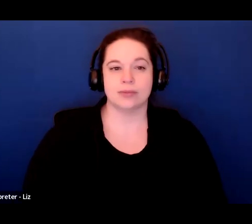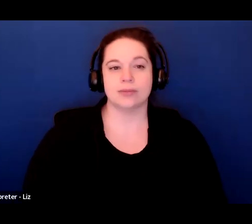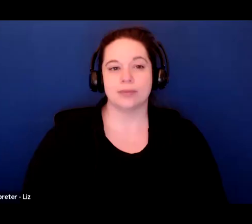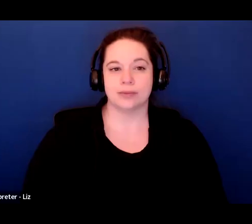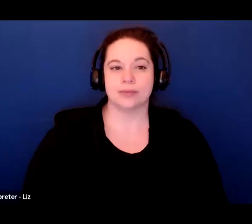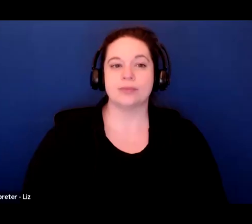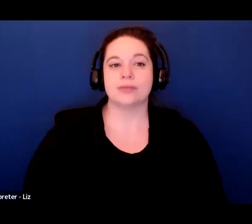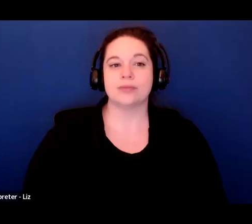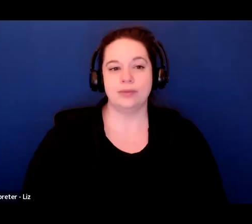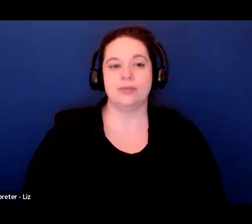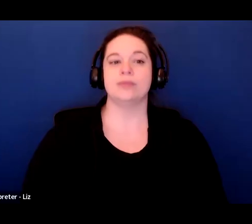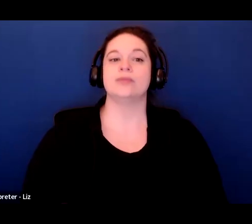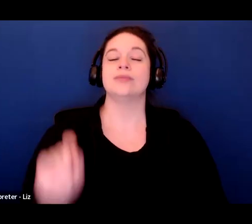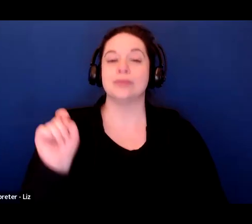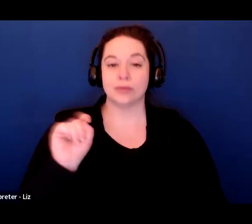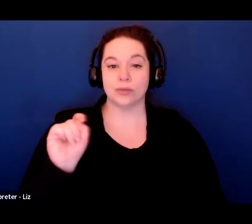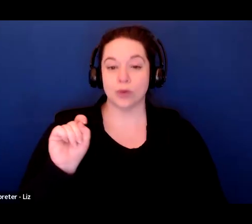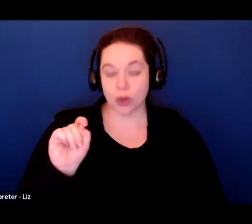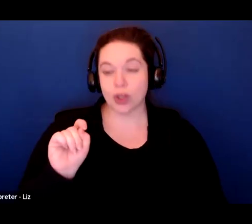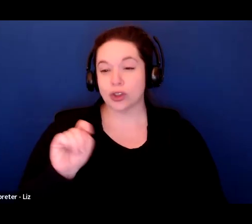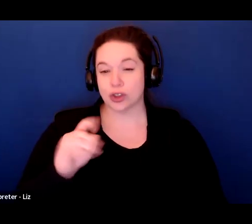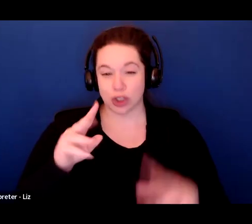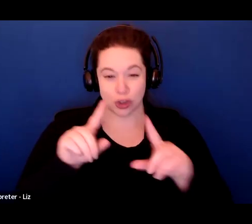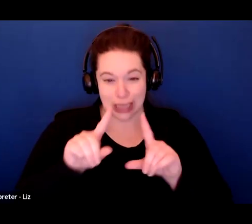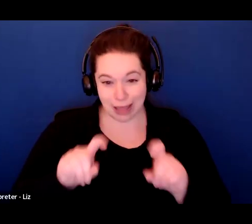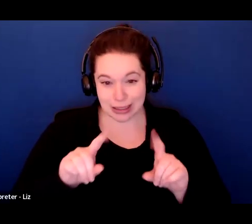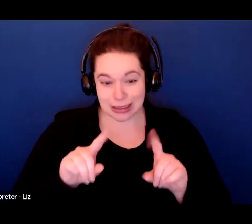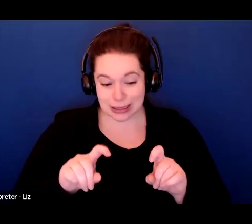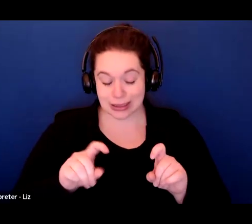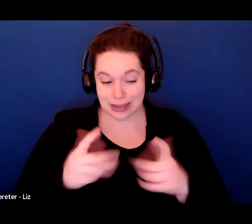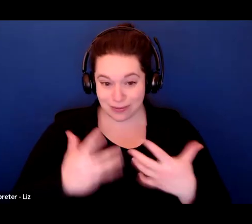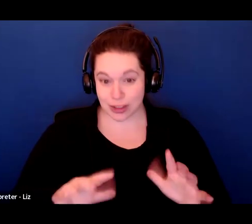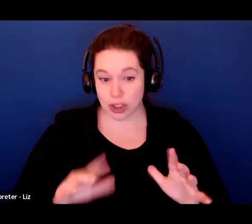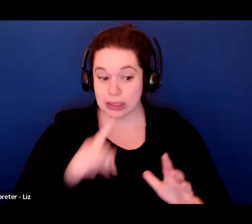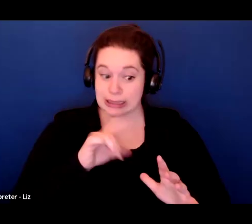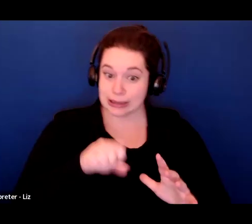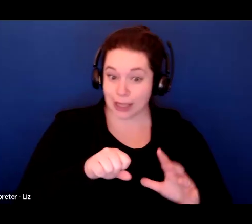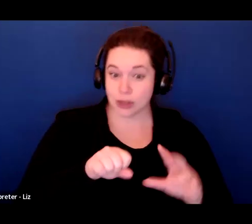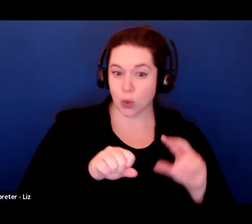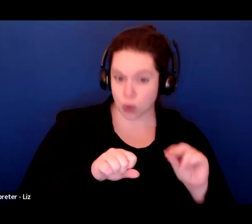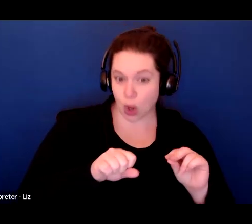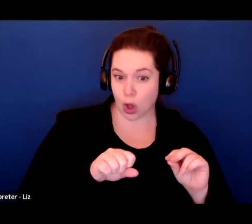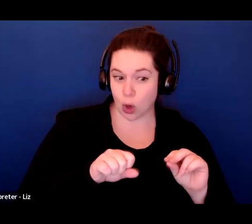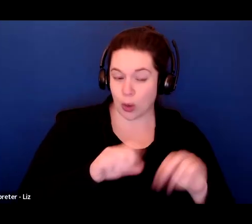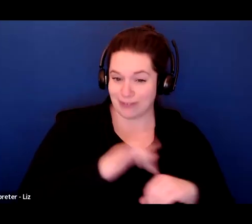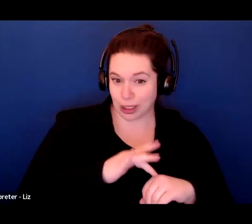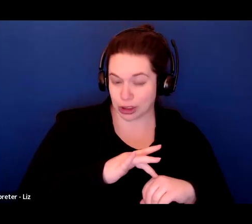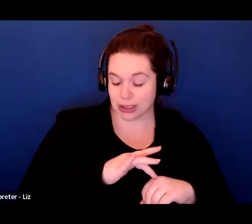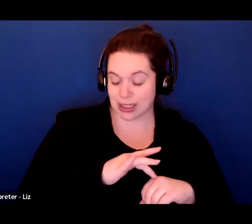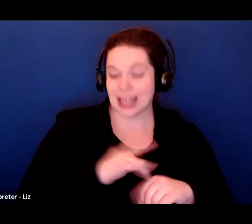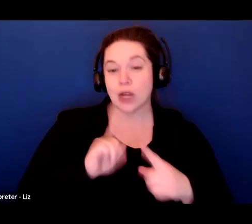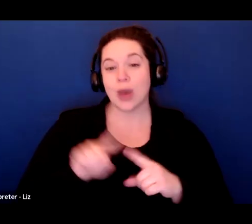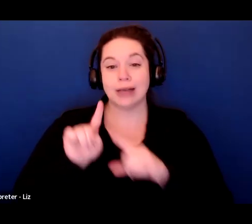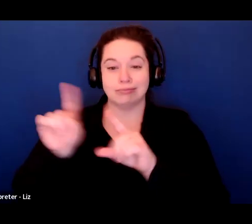the urinalysis that says, yes, you have an infection. No, you don't have an infection. Then there's the culture and sensitivity, and that tells